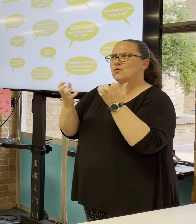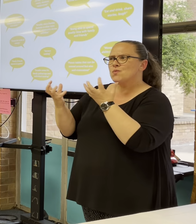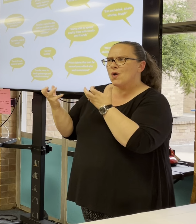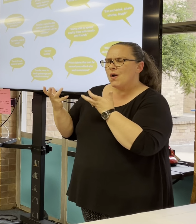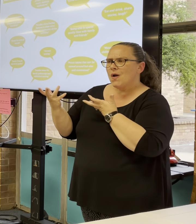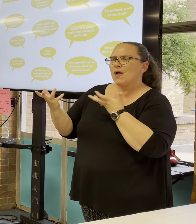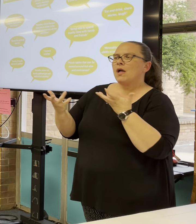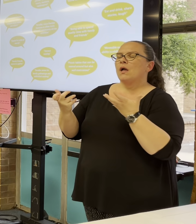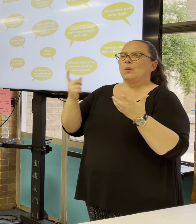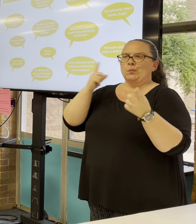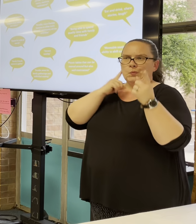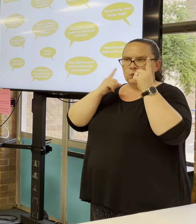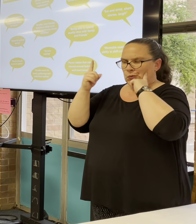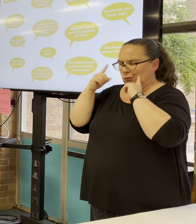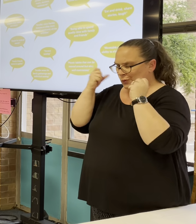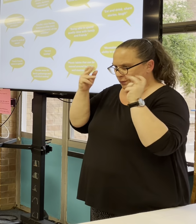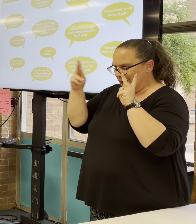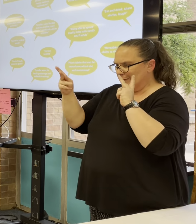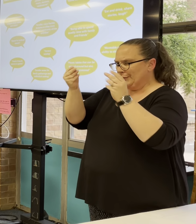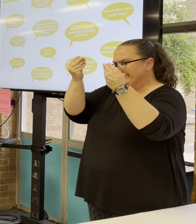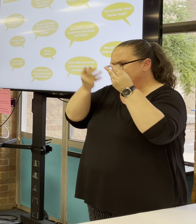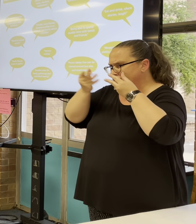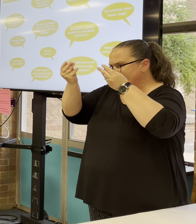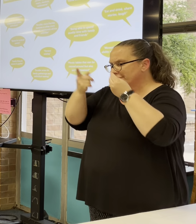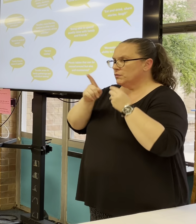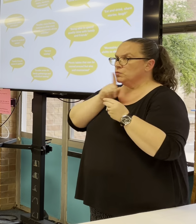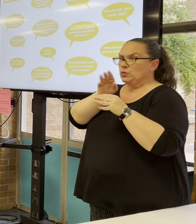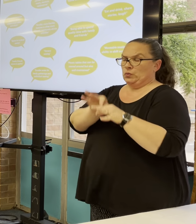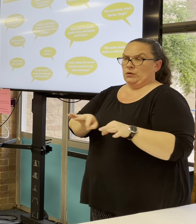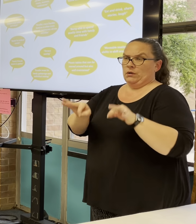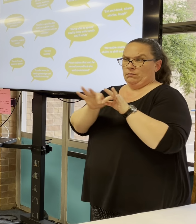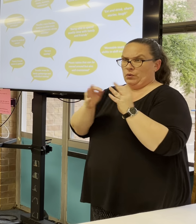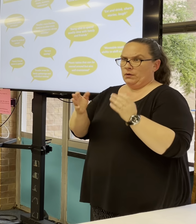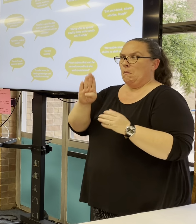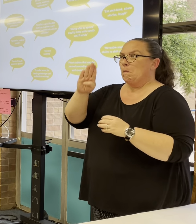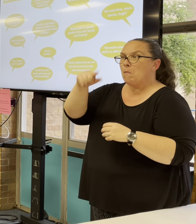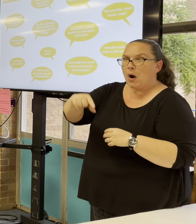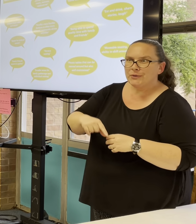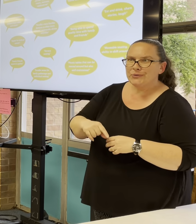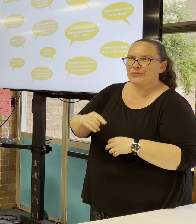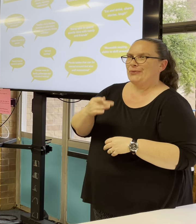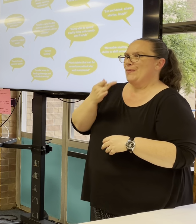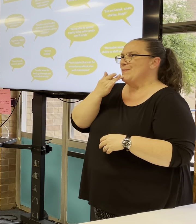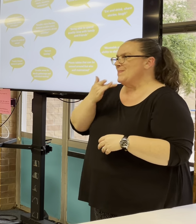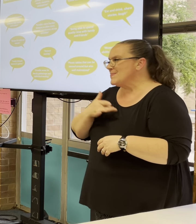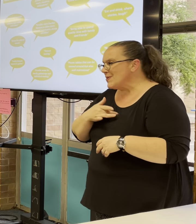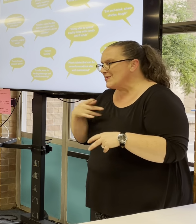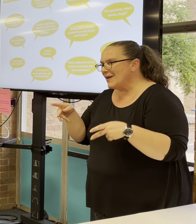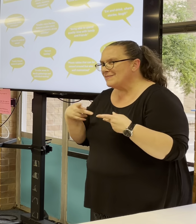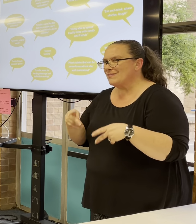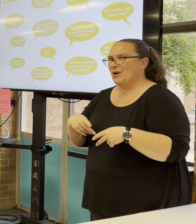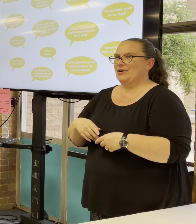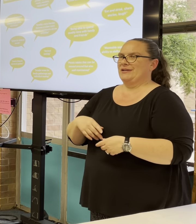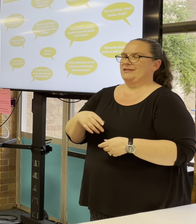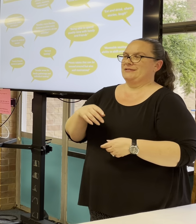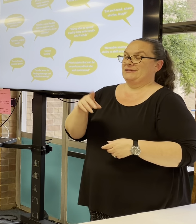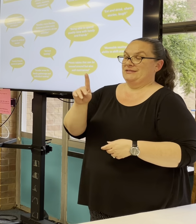heard a lot about how important that is in this community. Barbecues, birthdays, we heard about decks,